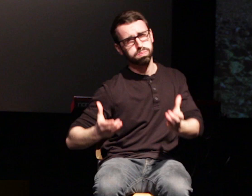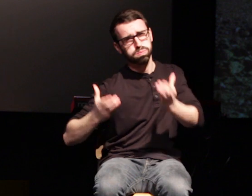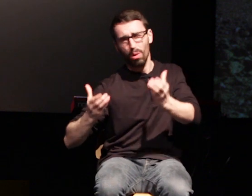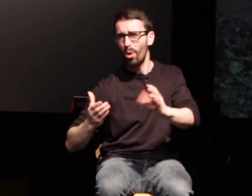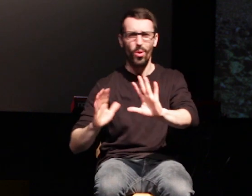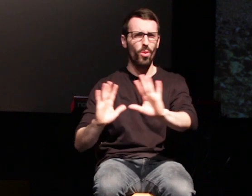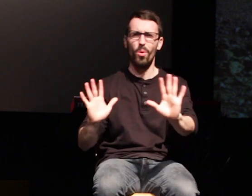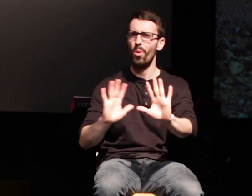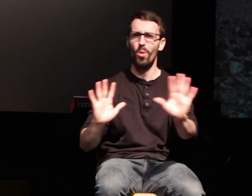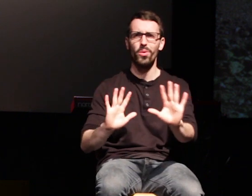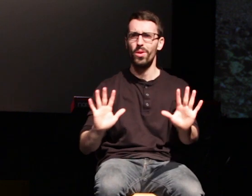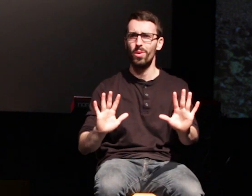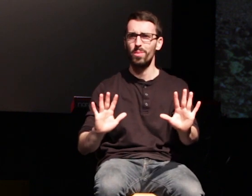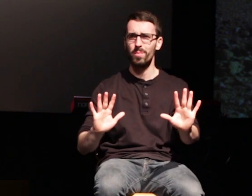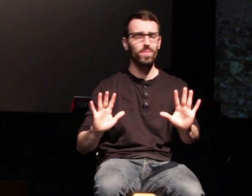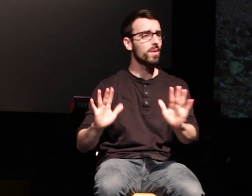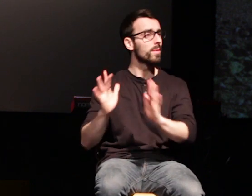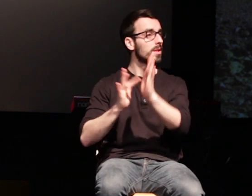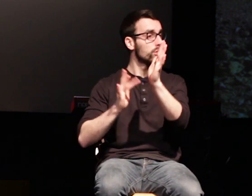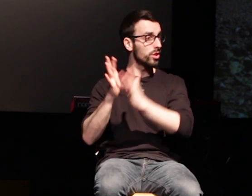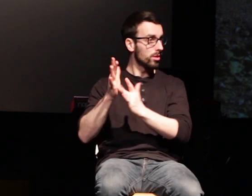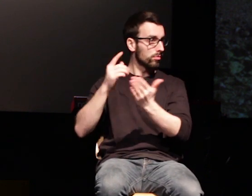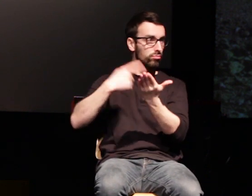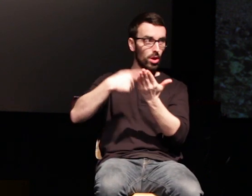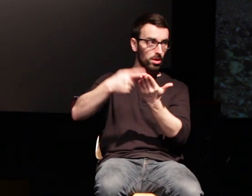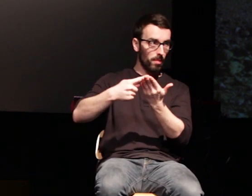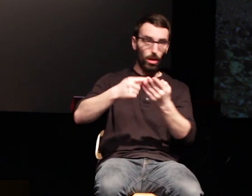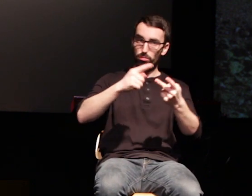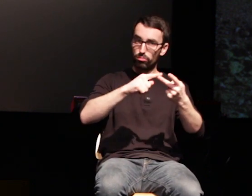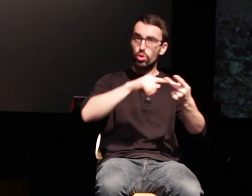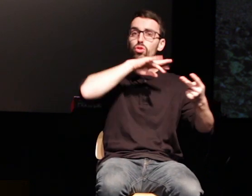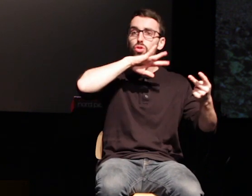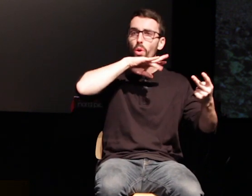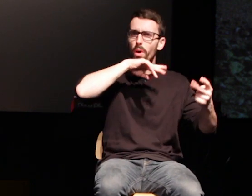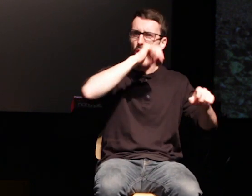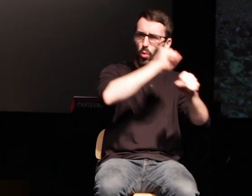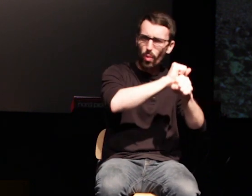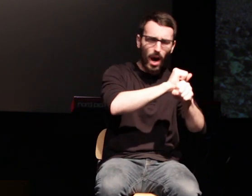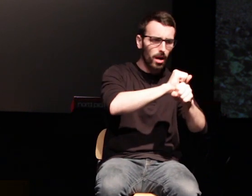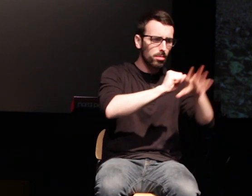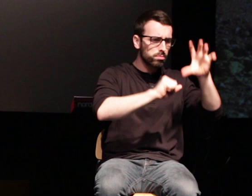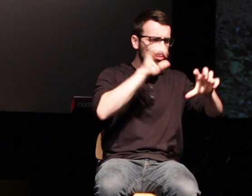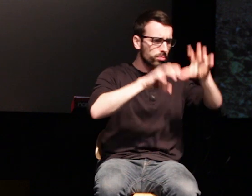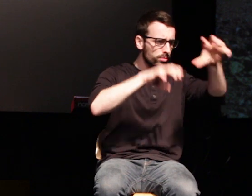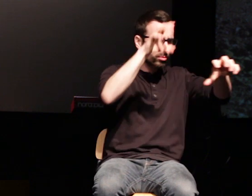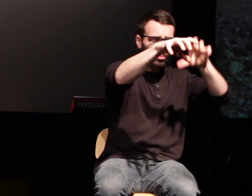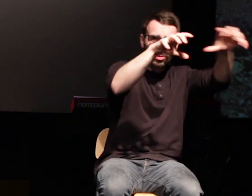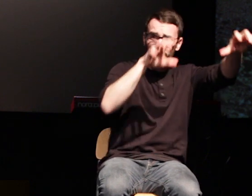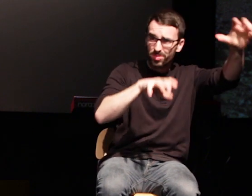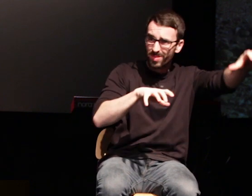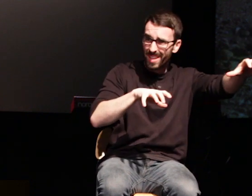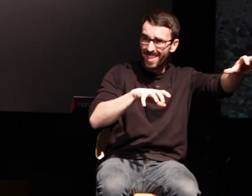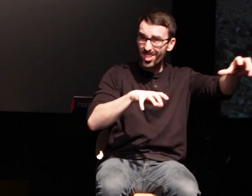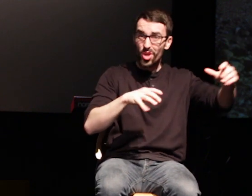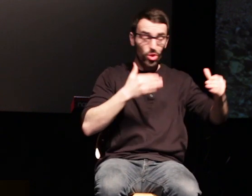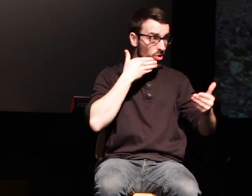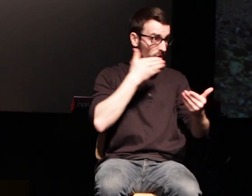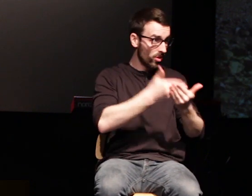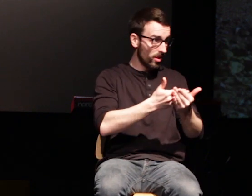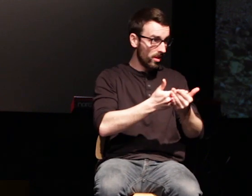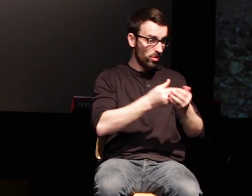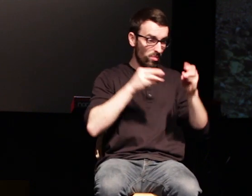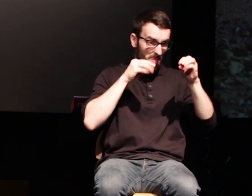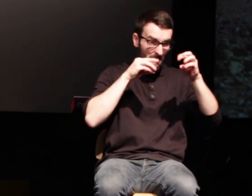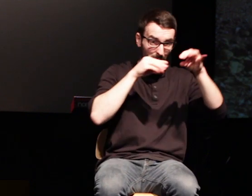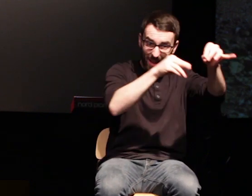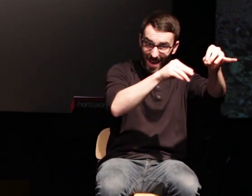the thing is Jesus talks about rocky soil, both small and large. Is it good to plant in rocky soil?